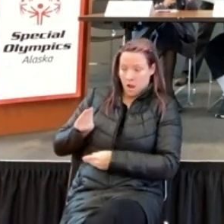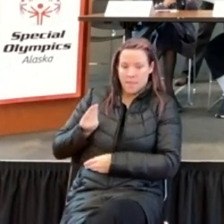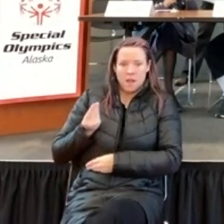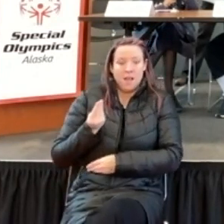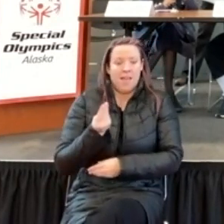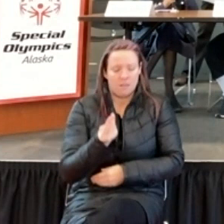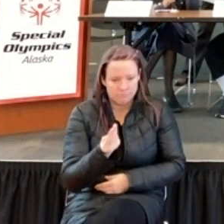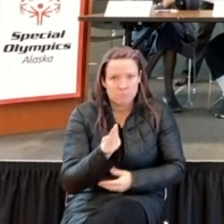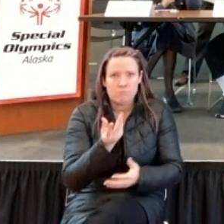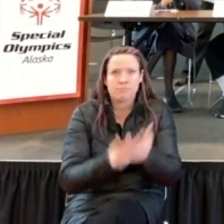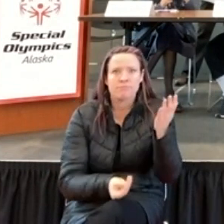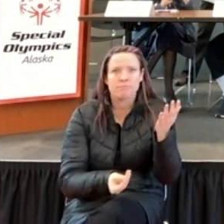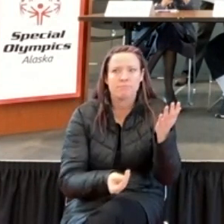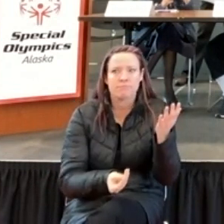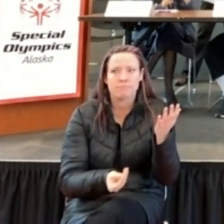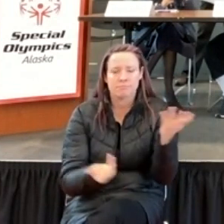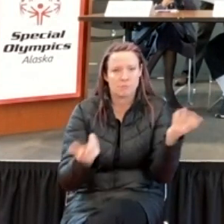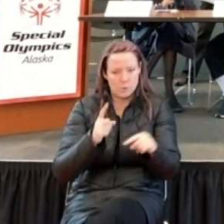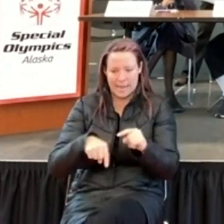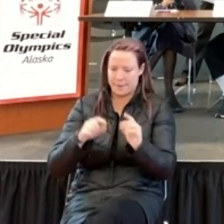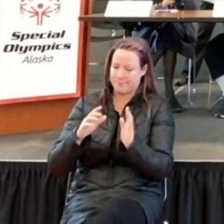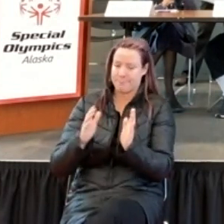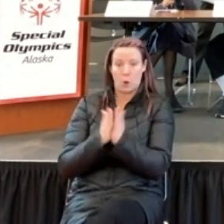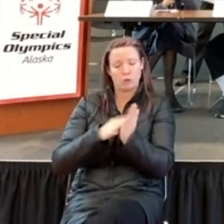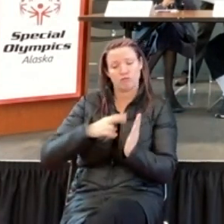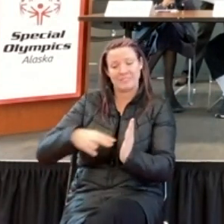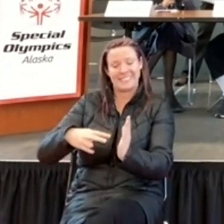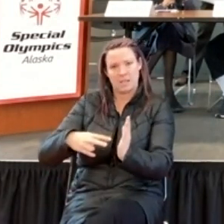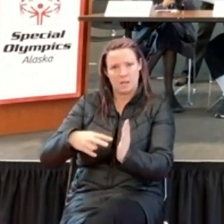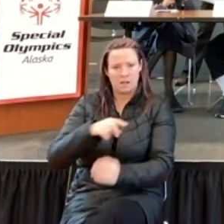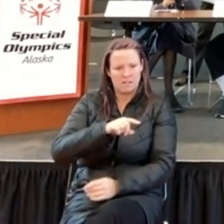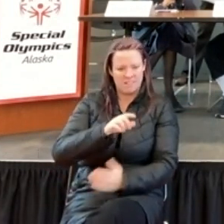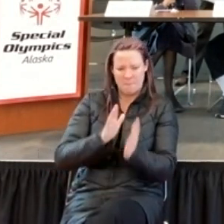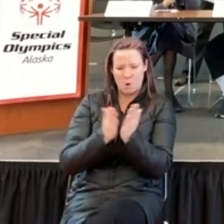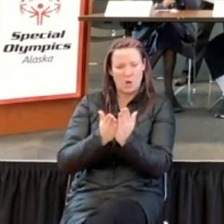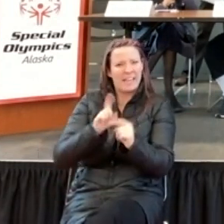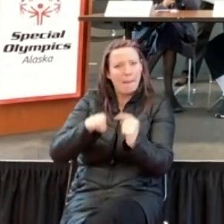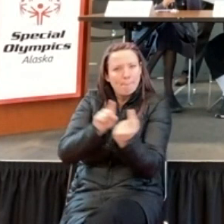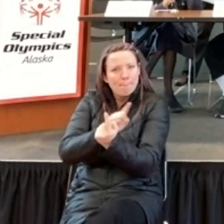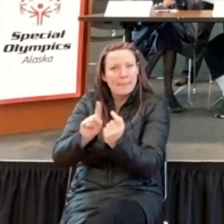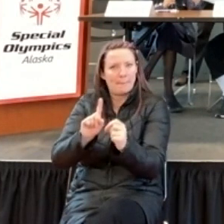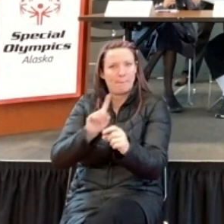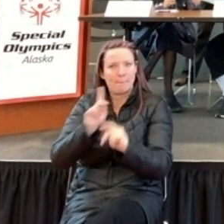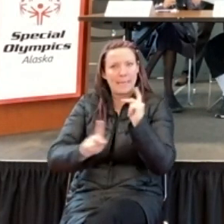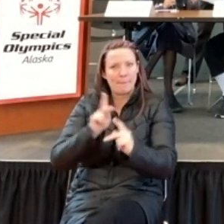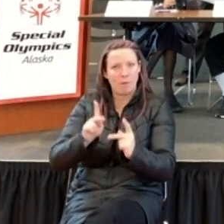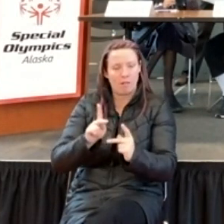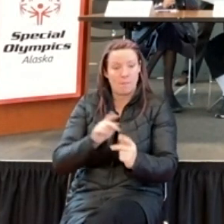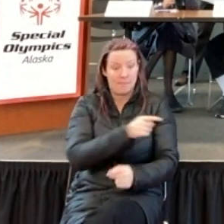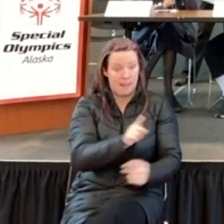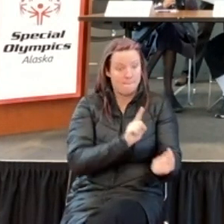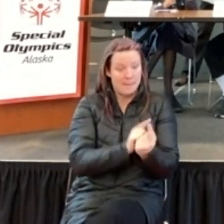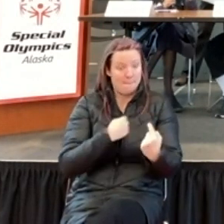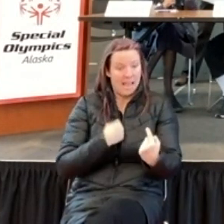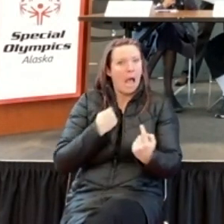Keller is nothing but what they read in a book, because they will have never met somebody that had met those women. So